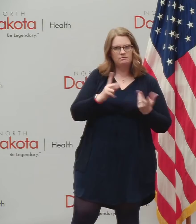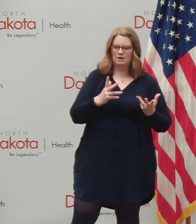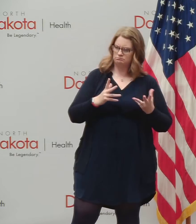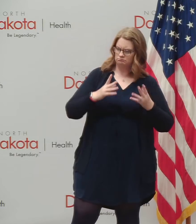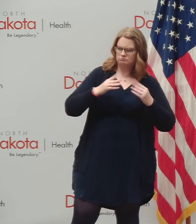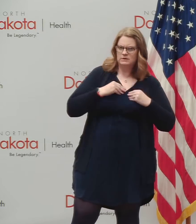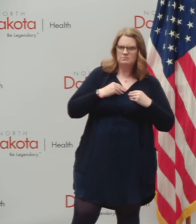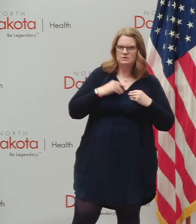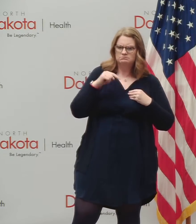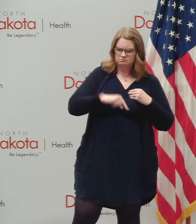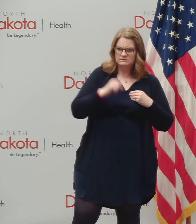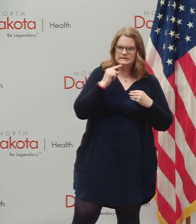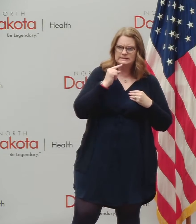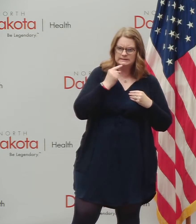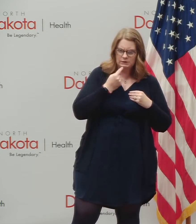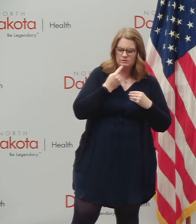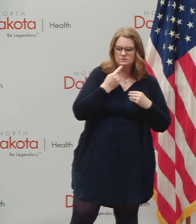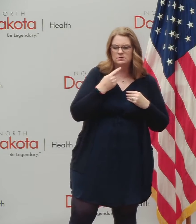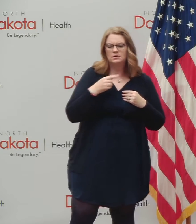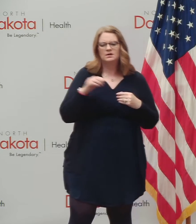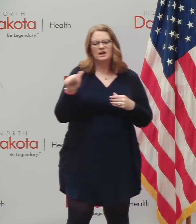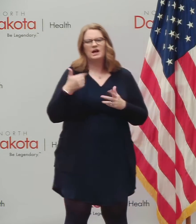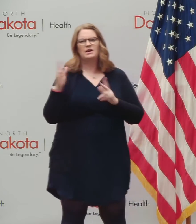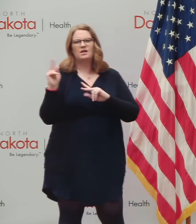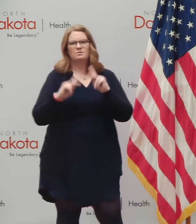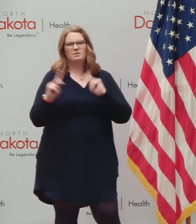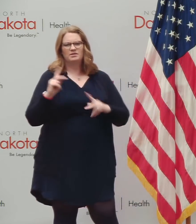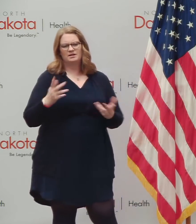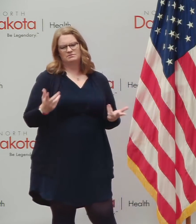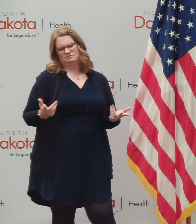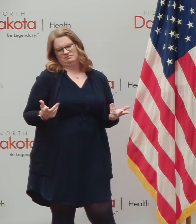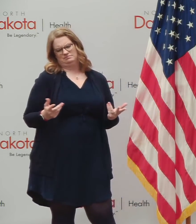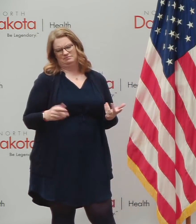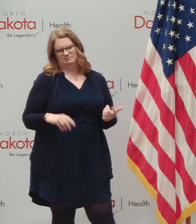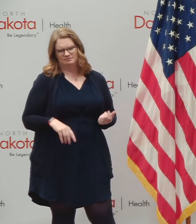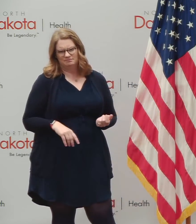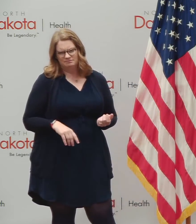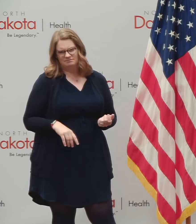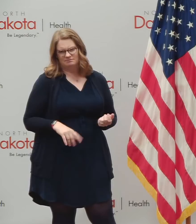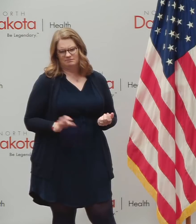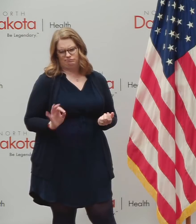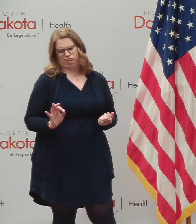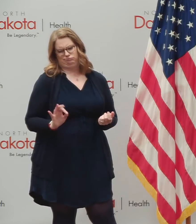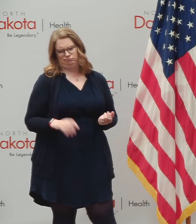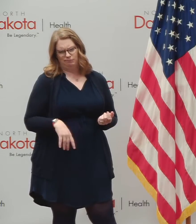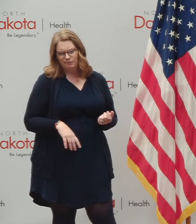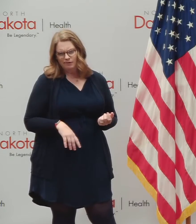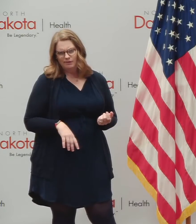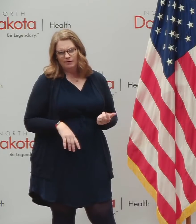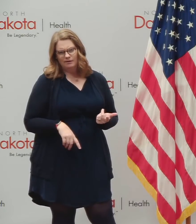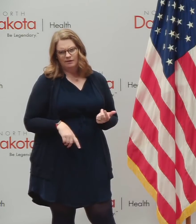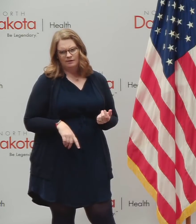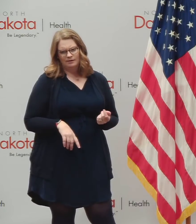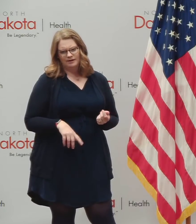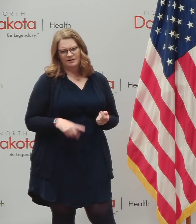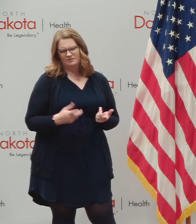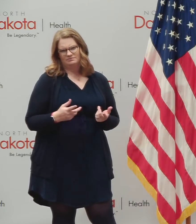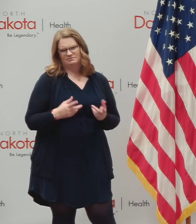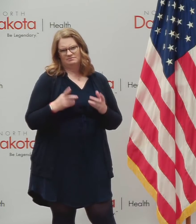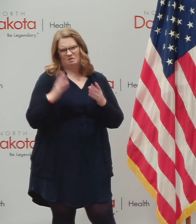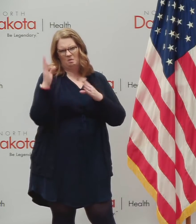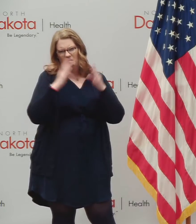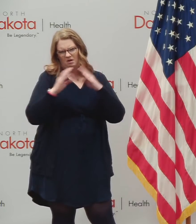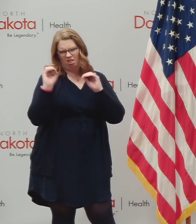seriously. And there's others that maybe have said, hey, this is not so something to worry